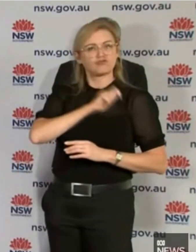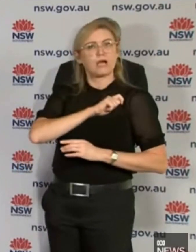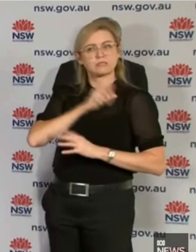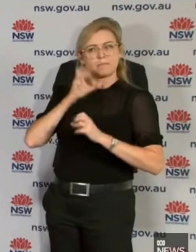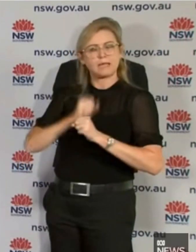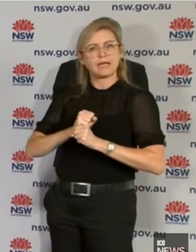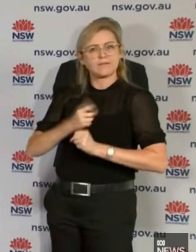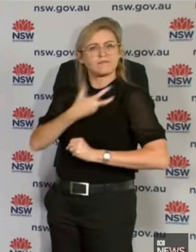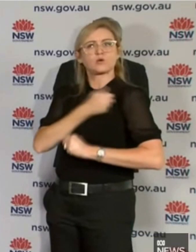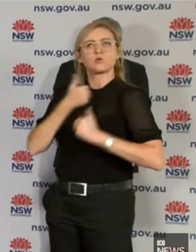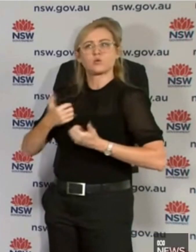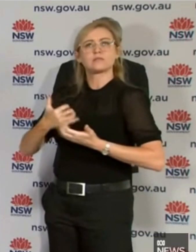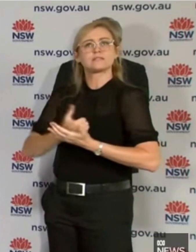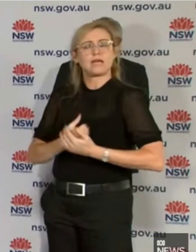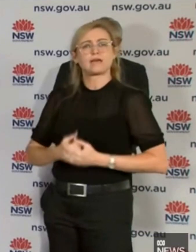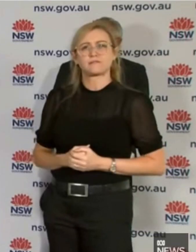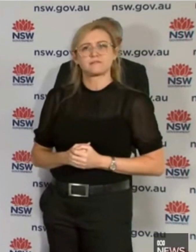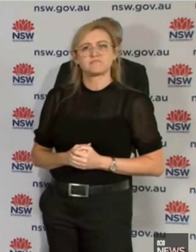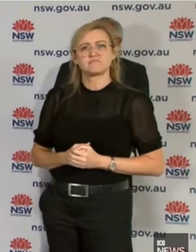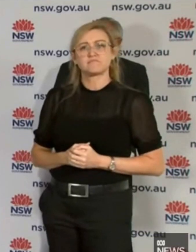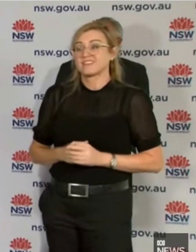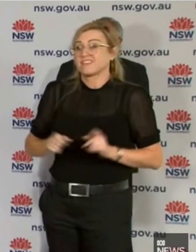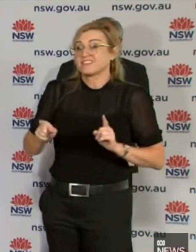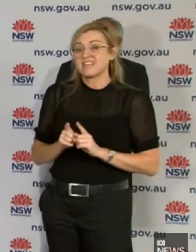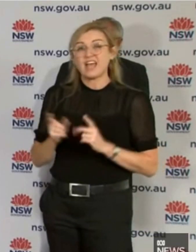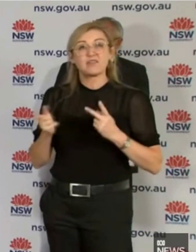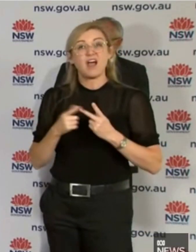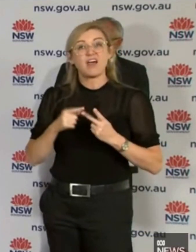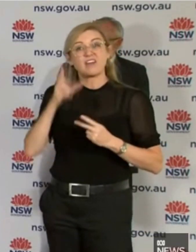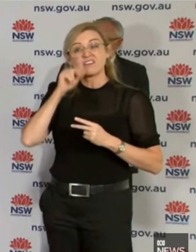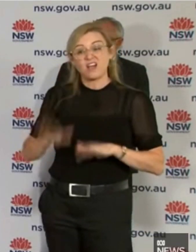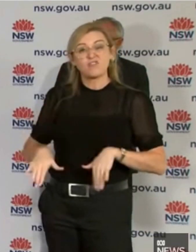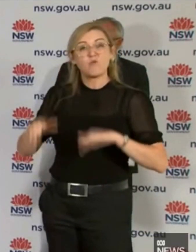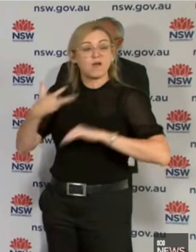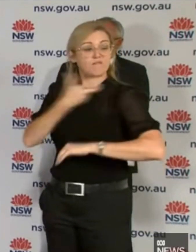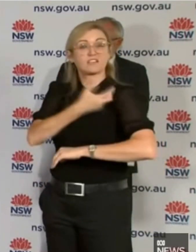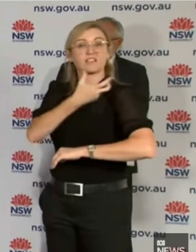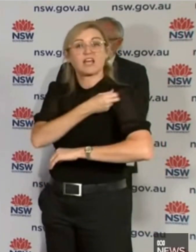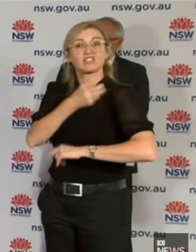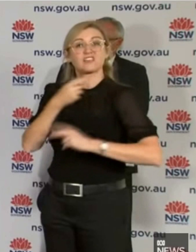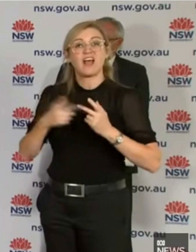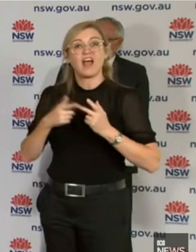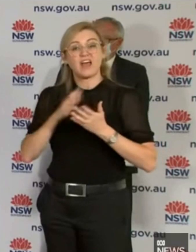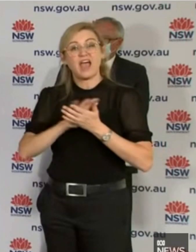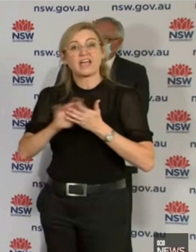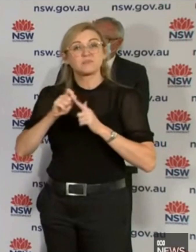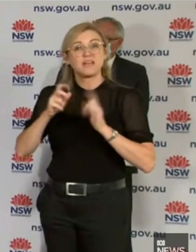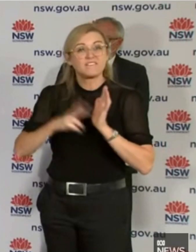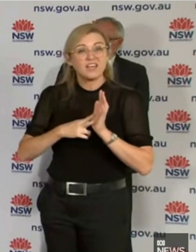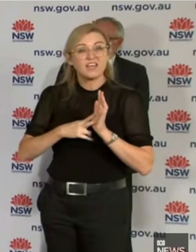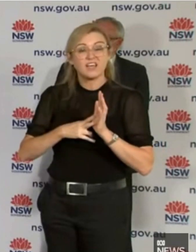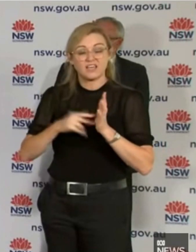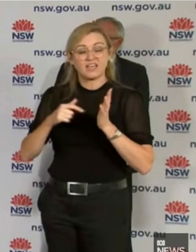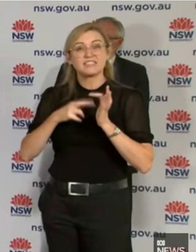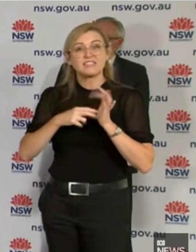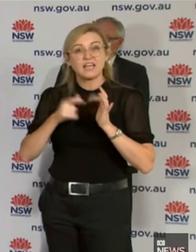minor side effects, and it's just like getting vaccinated as they normally do in their teenage years for tetanus and HPV.